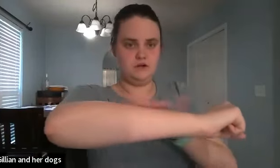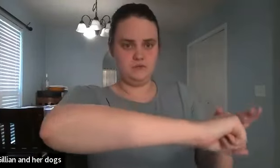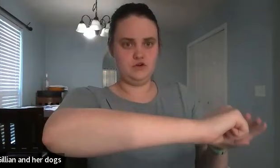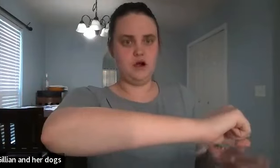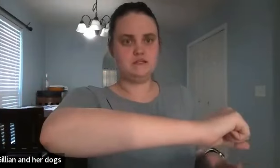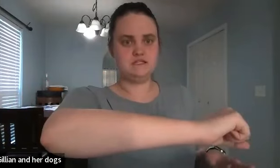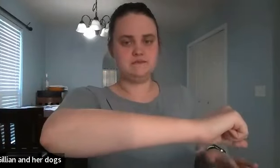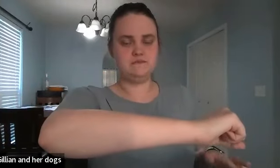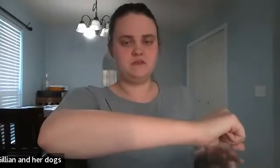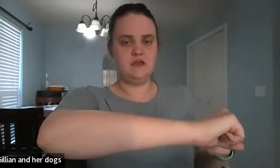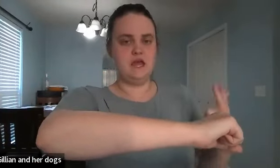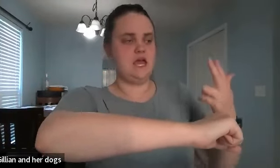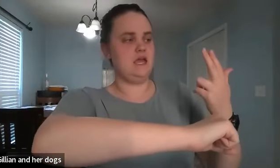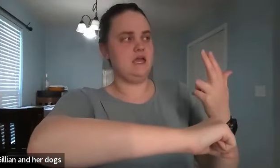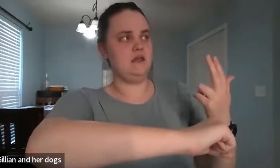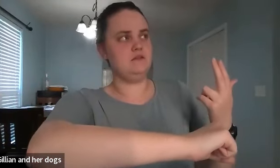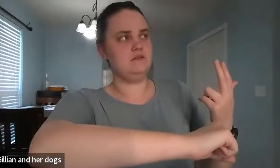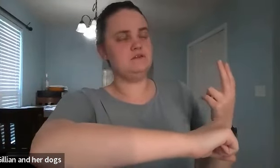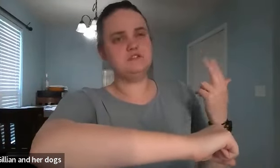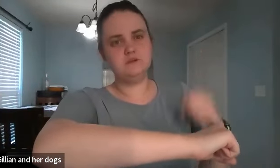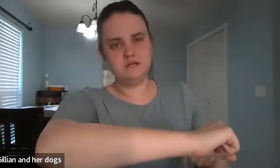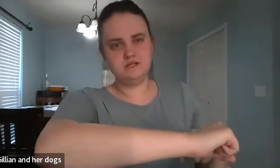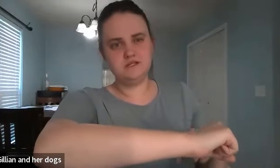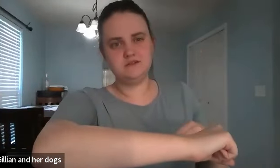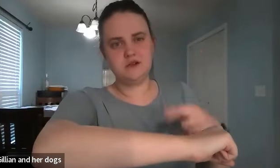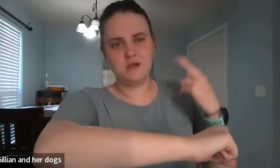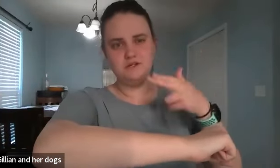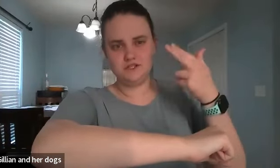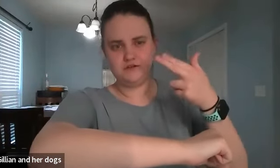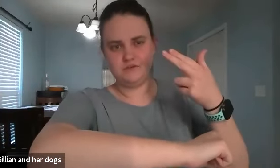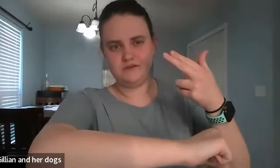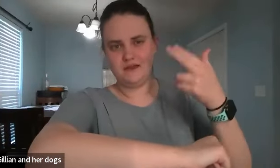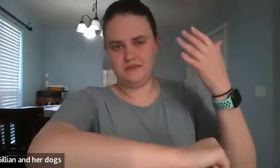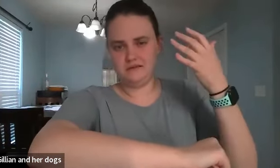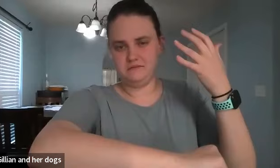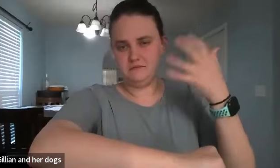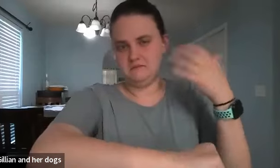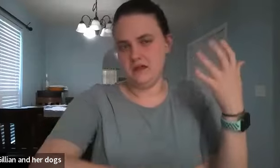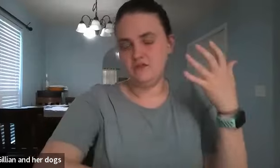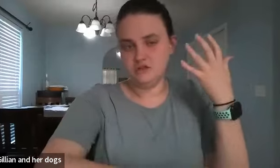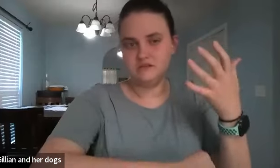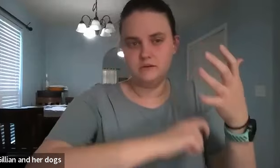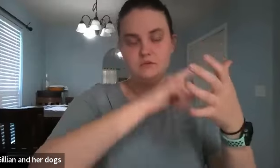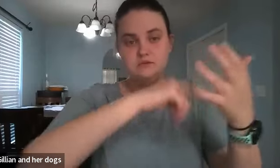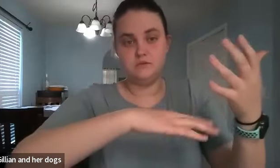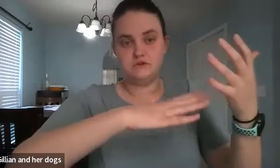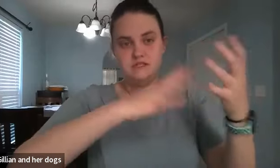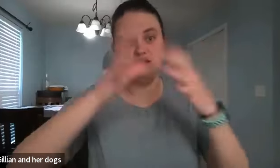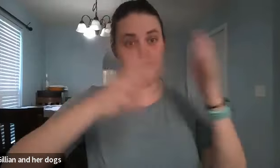arm across. And there are 2 ways you can do it. I'm going to show you one that I think it helps a little more sense, and I'll show